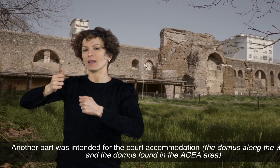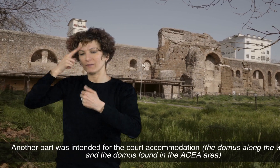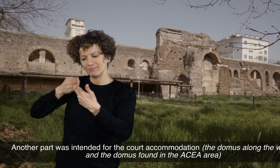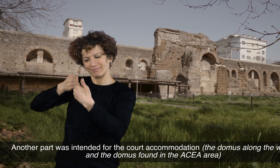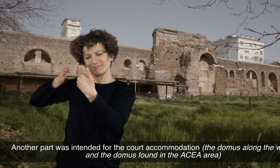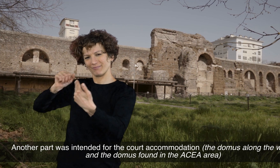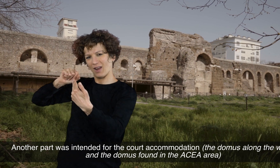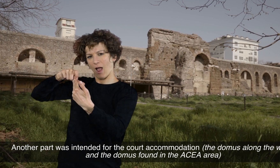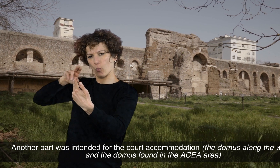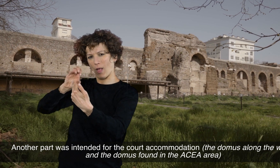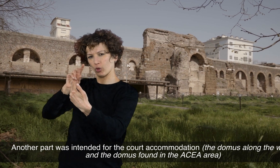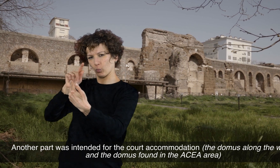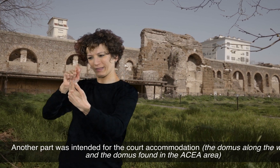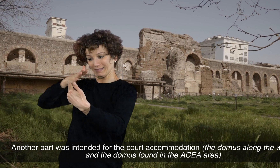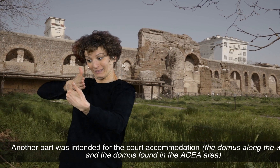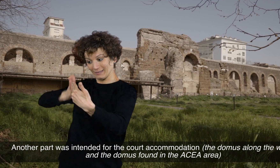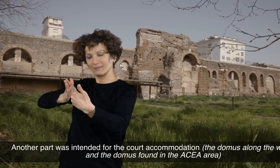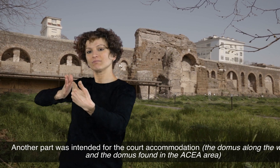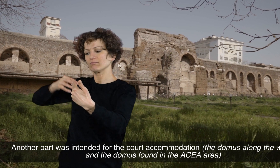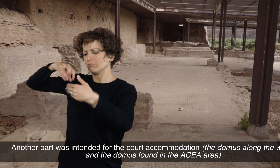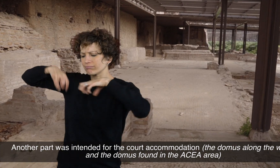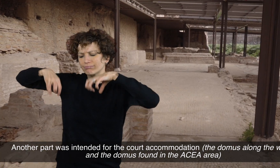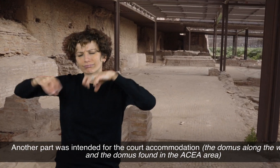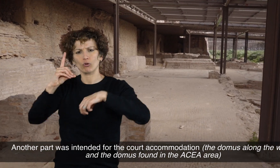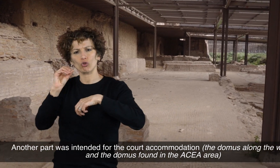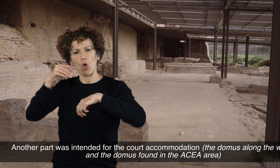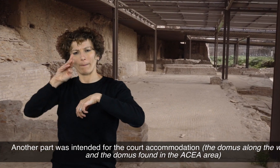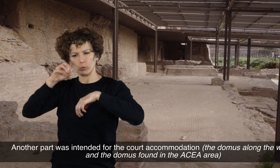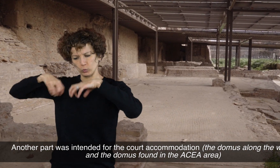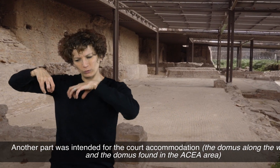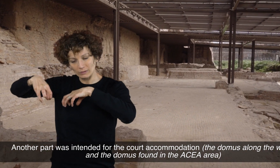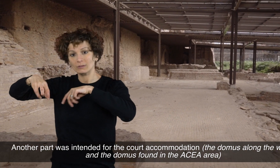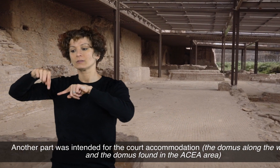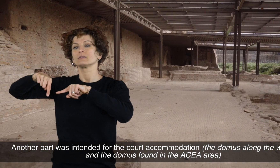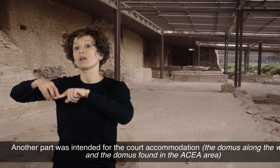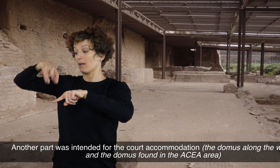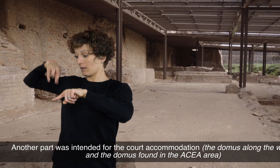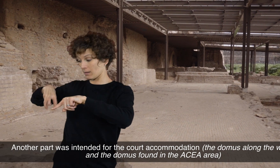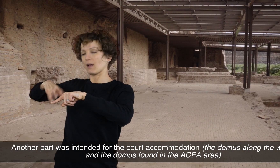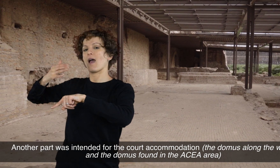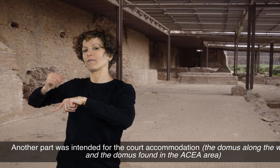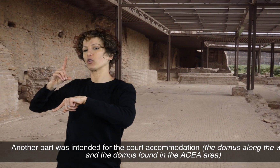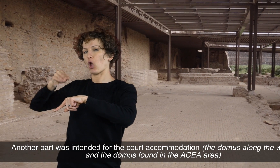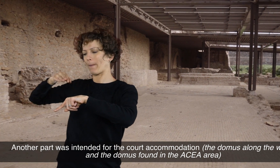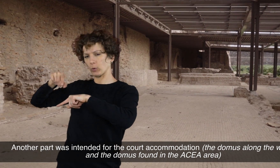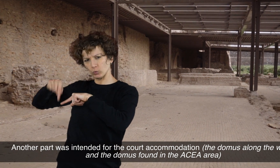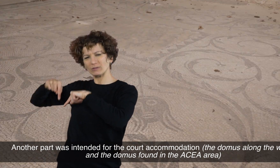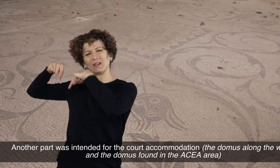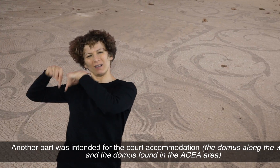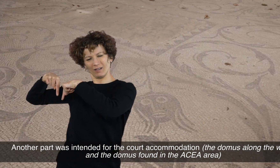Another part was intended for the court accommodation, the domus along the walls and the domus found in the Achaea